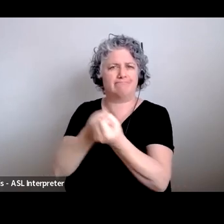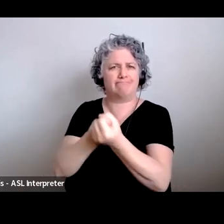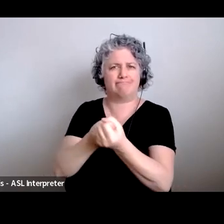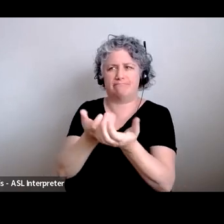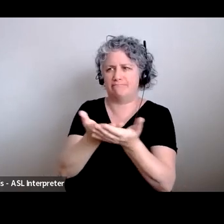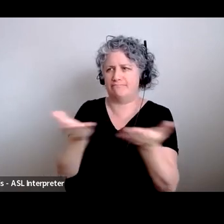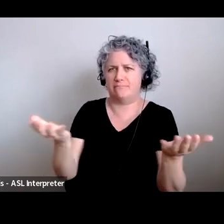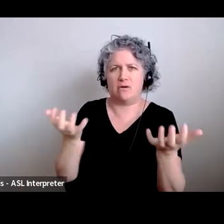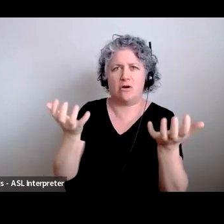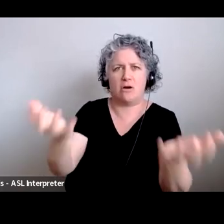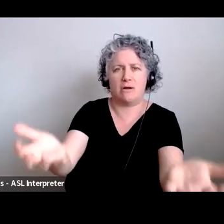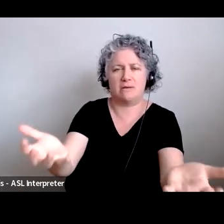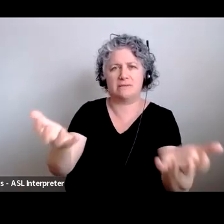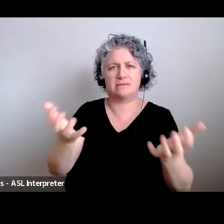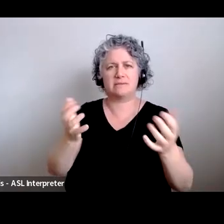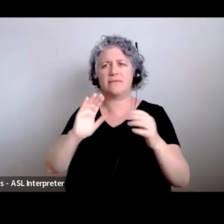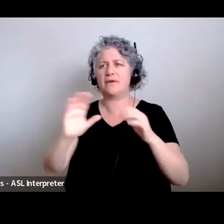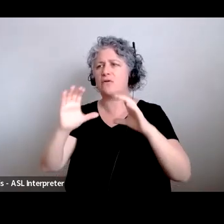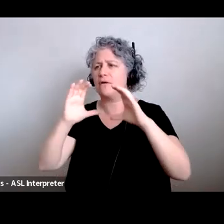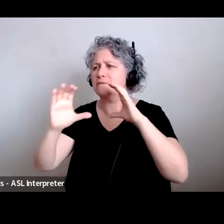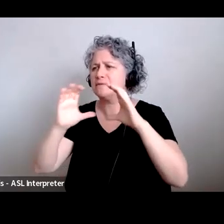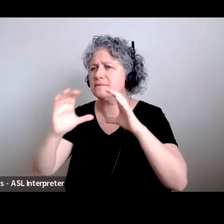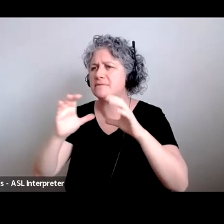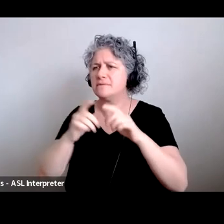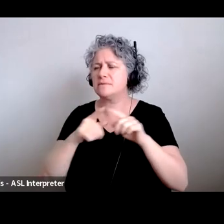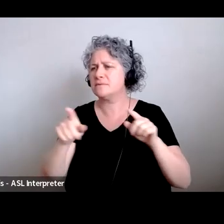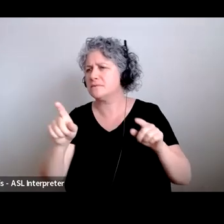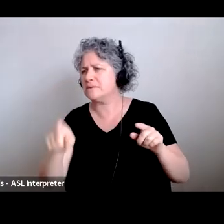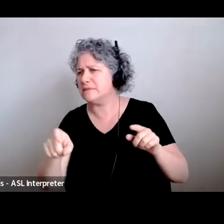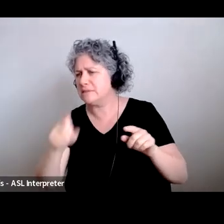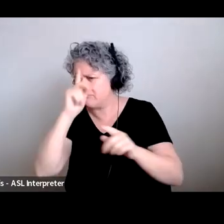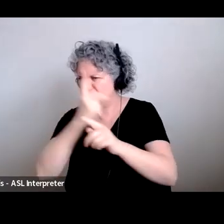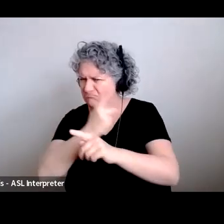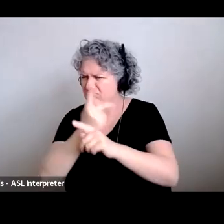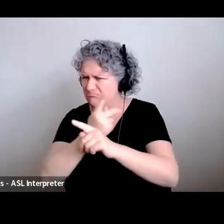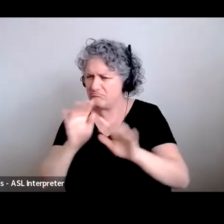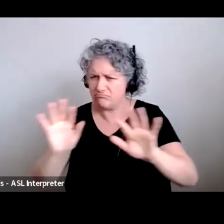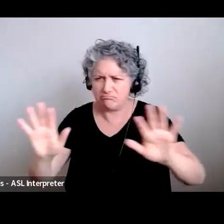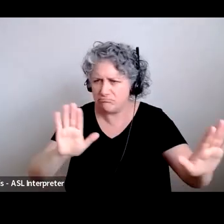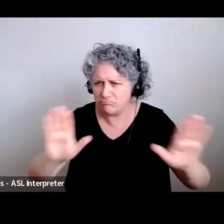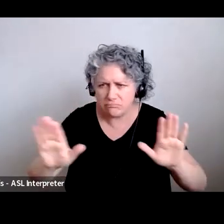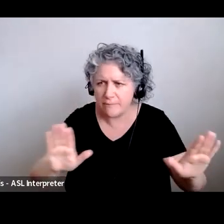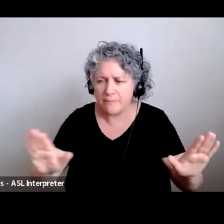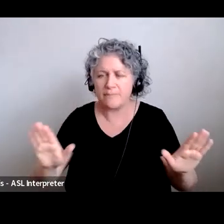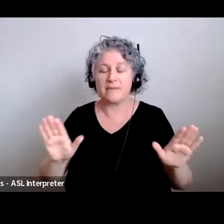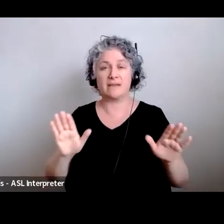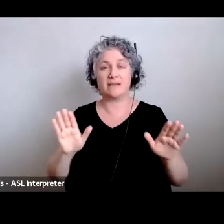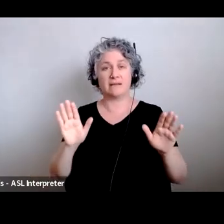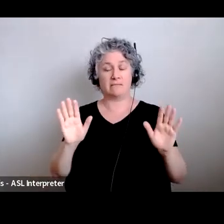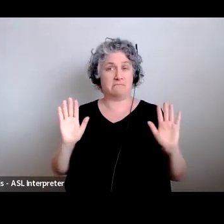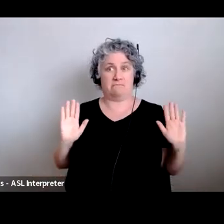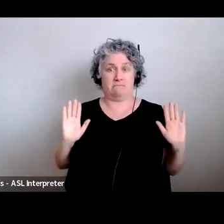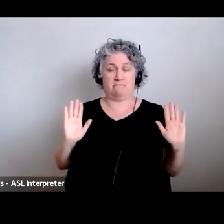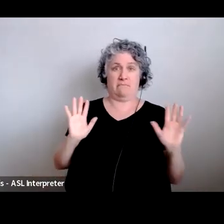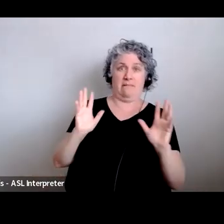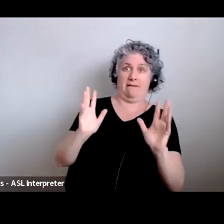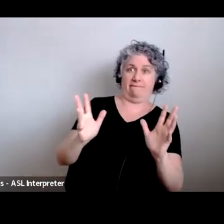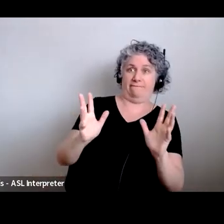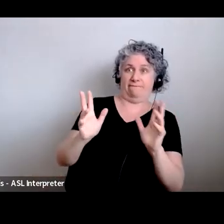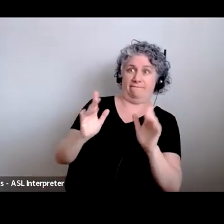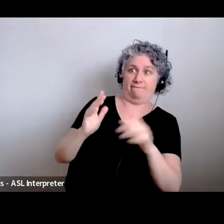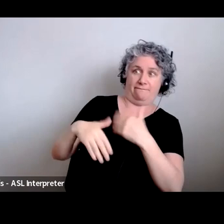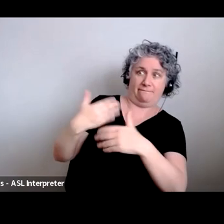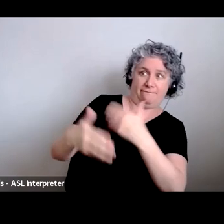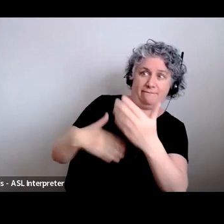useful to them as they sort out what it is that they need to sort out, and not be a place where maybe in the